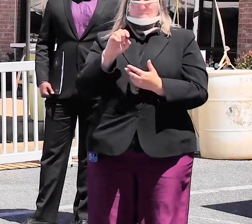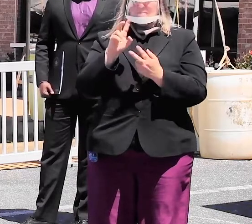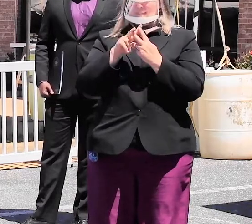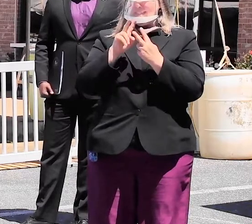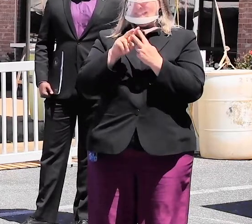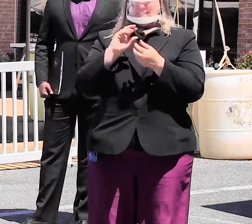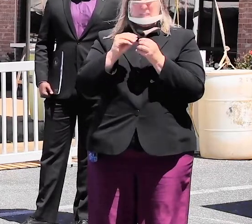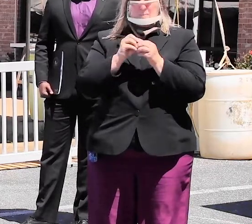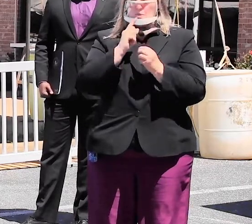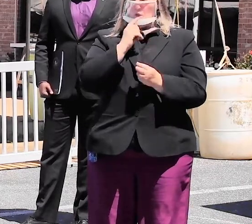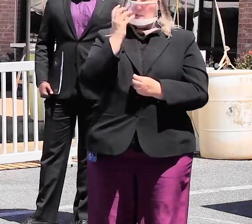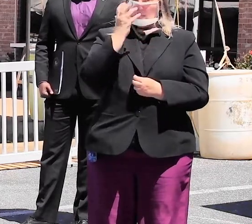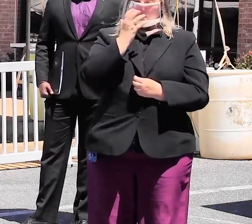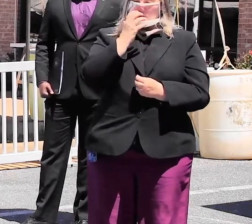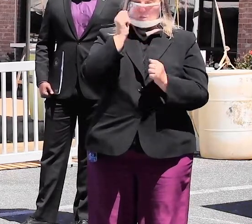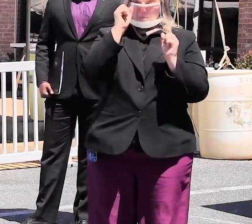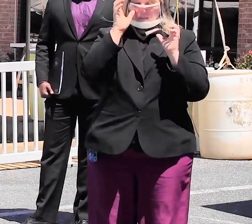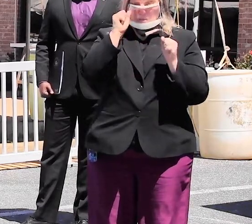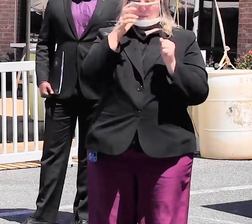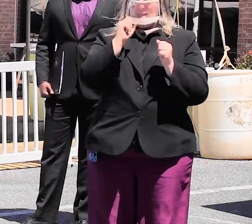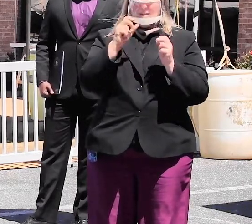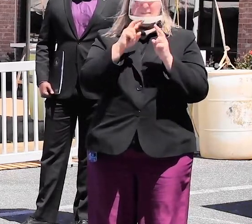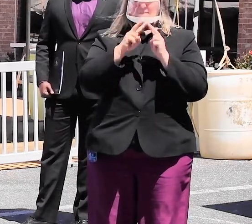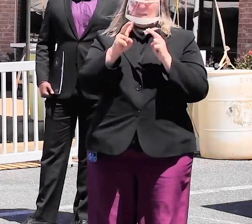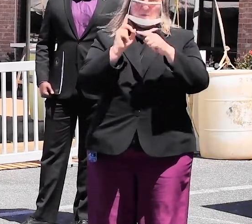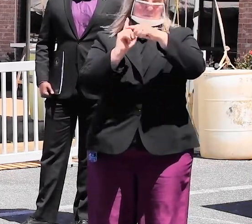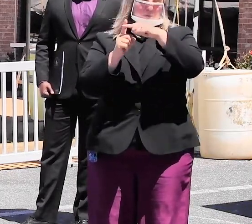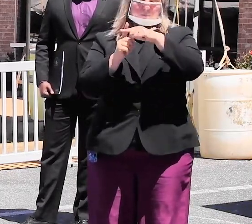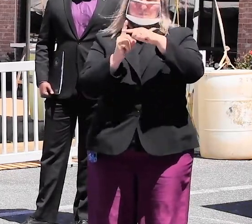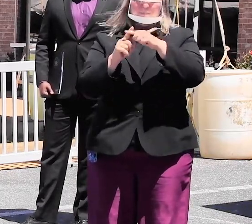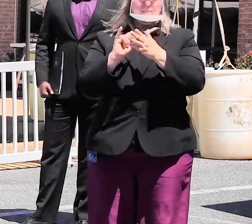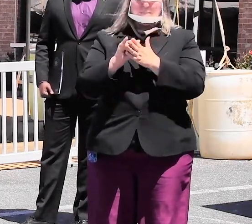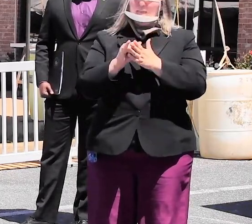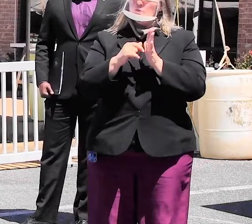are incredible and very, very promising.